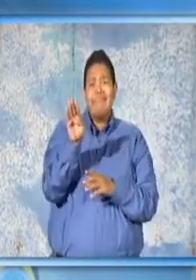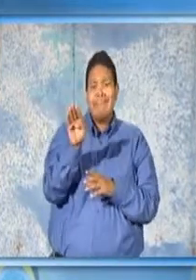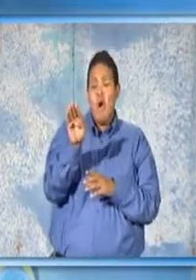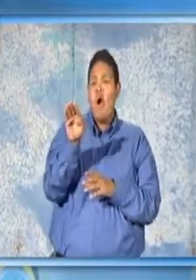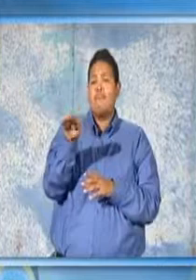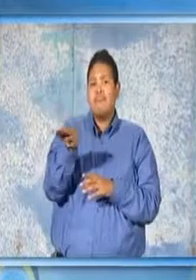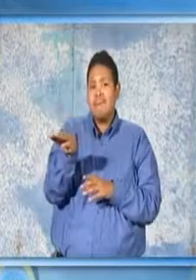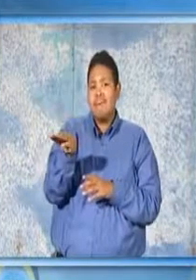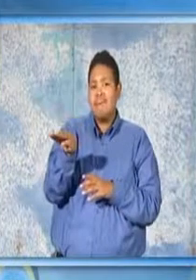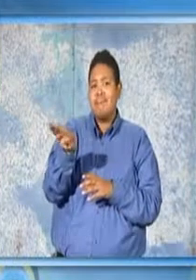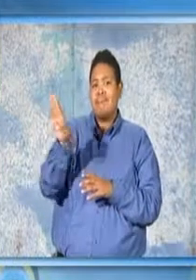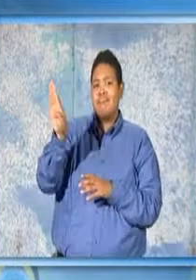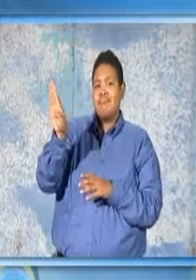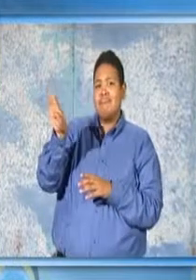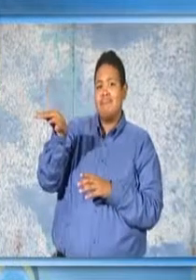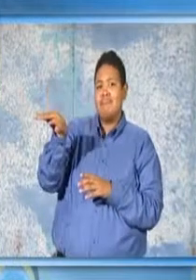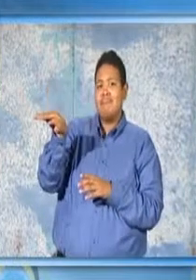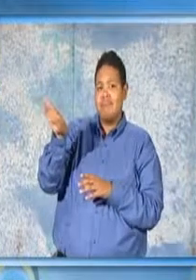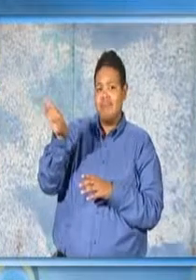Look at the following two pictures.